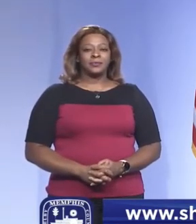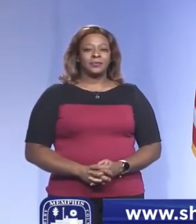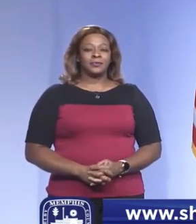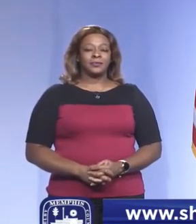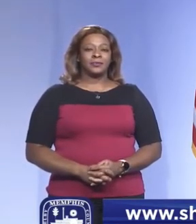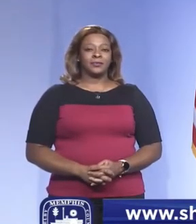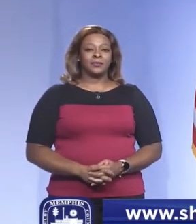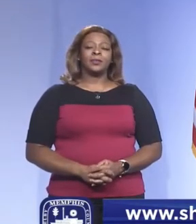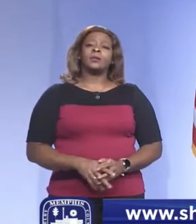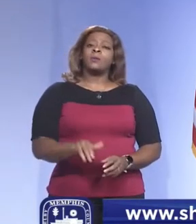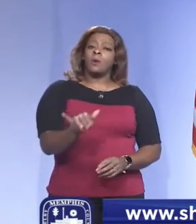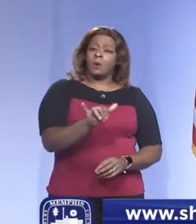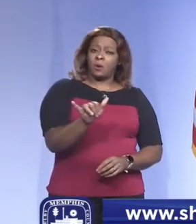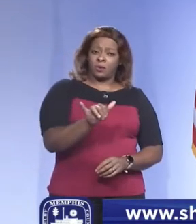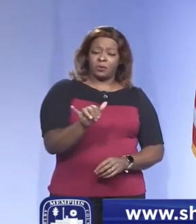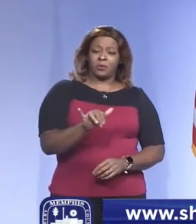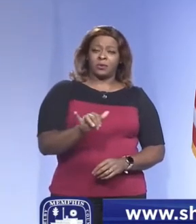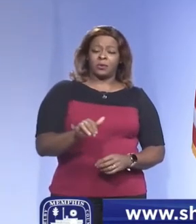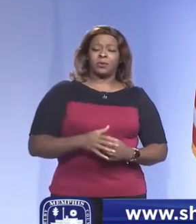There's also